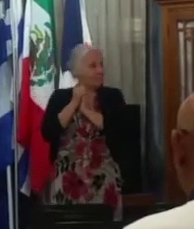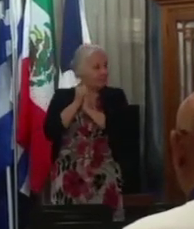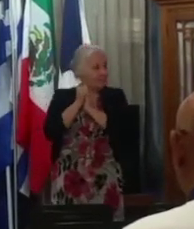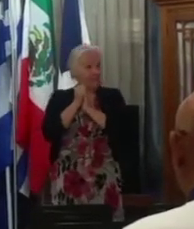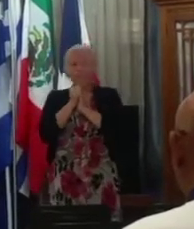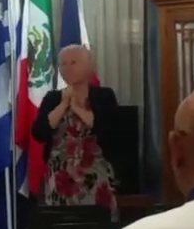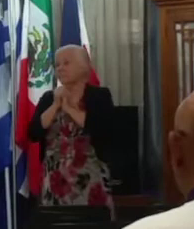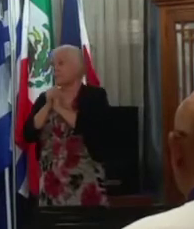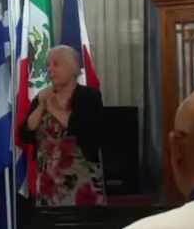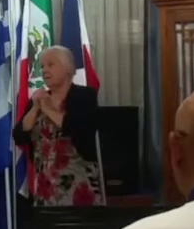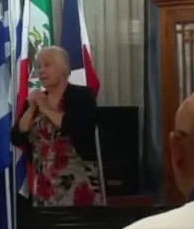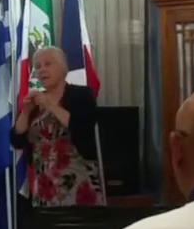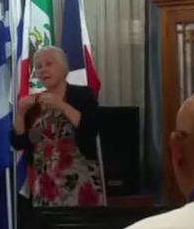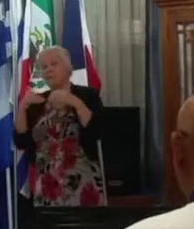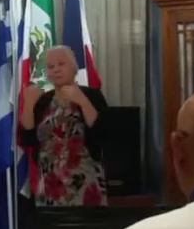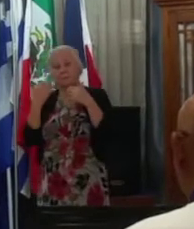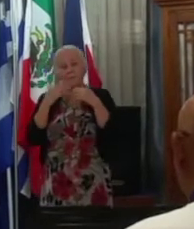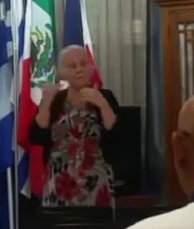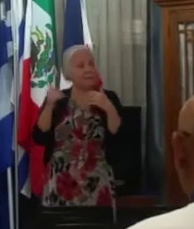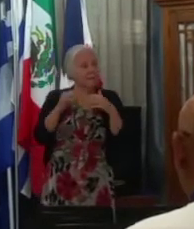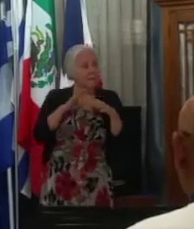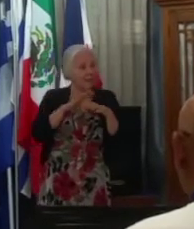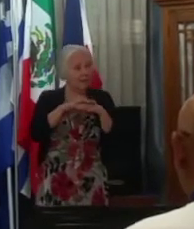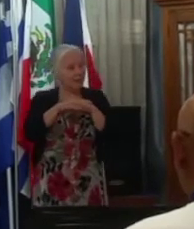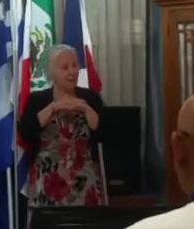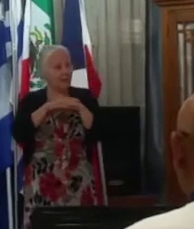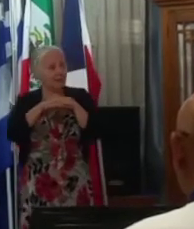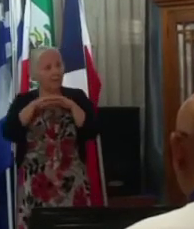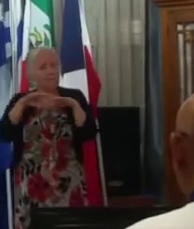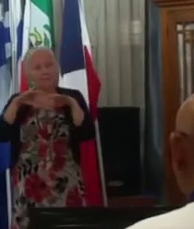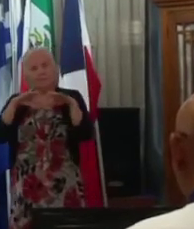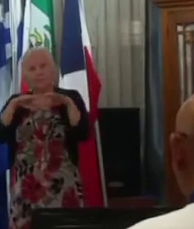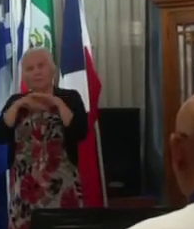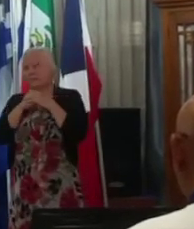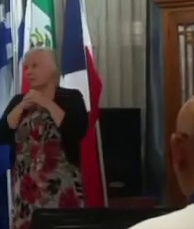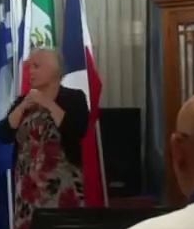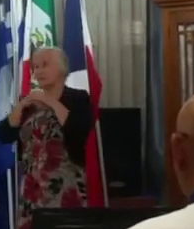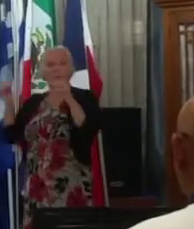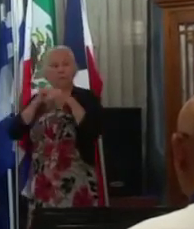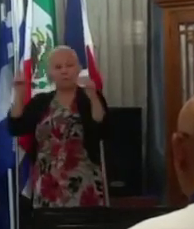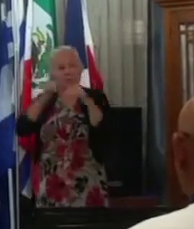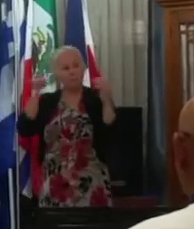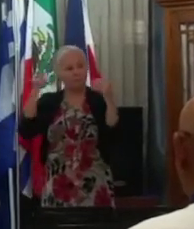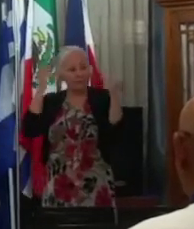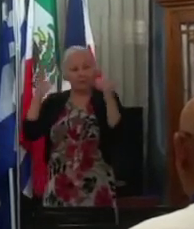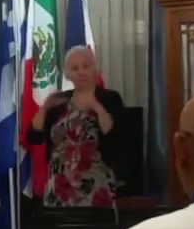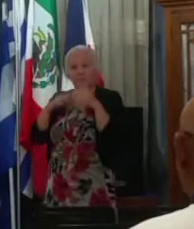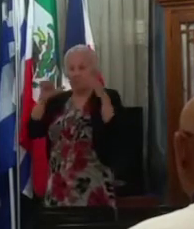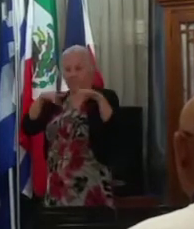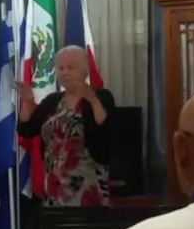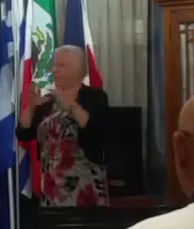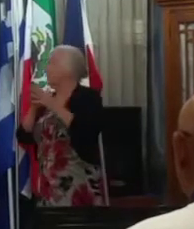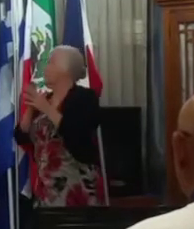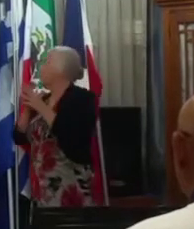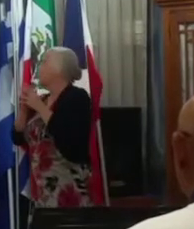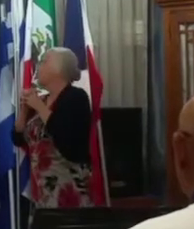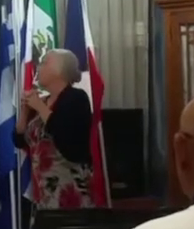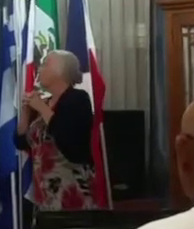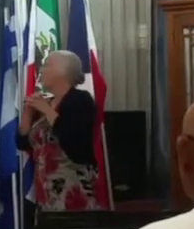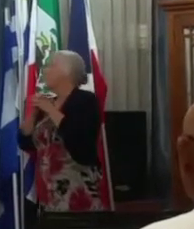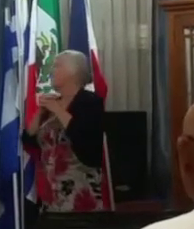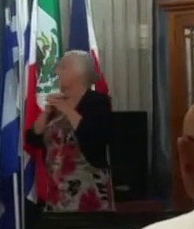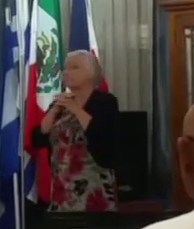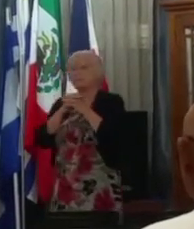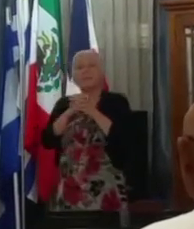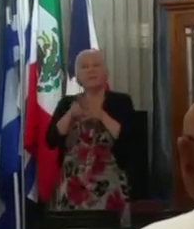Vineyard Music CD. Y era un CD that I knew it was